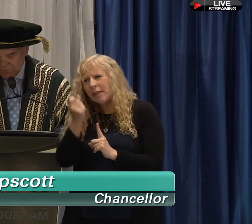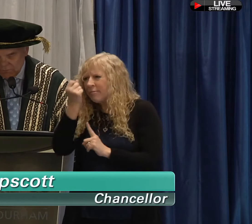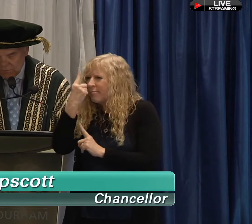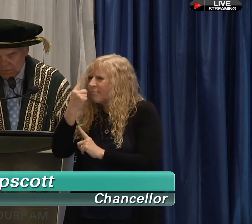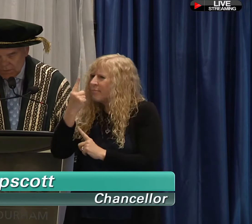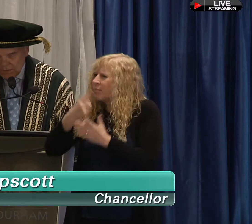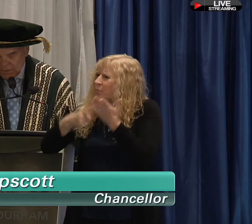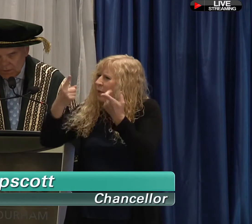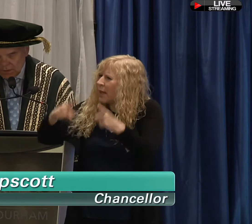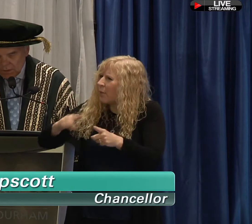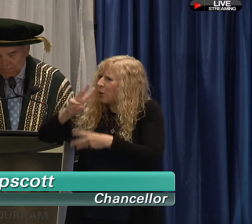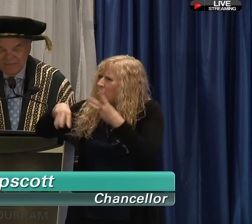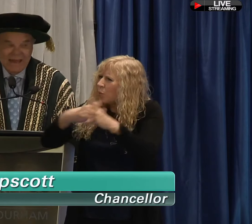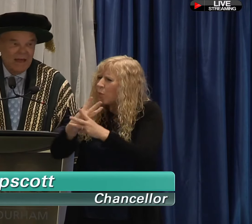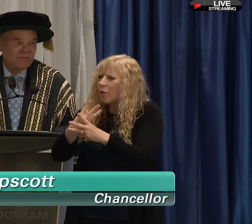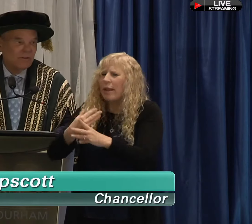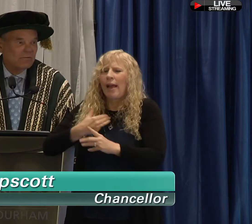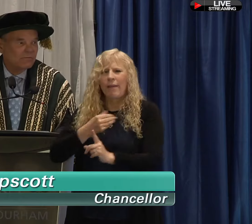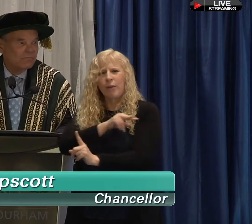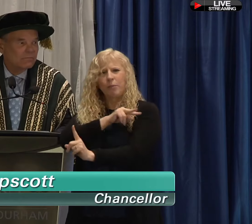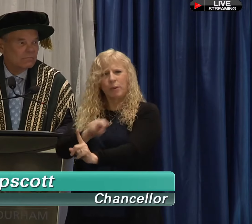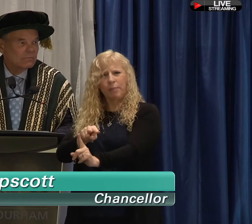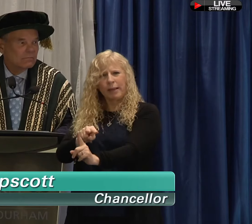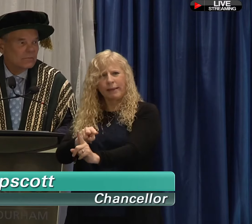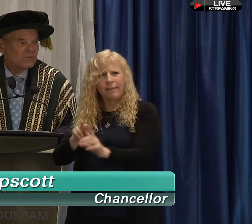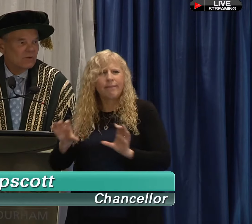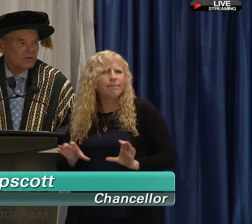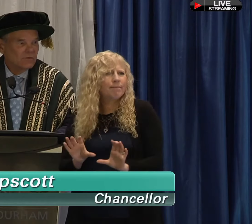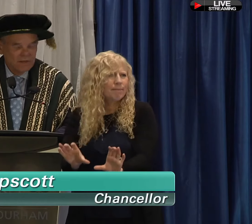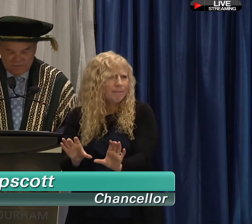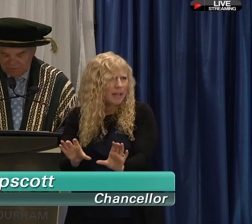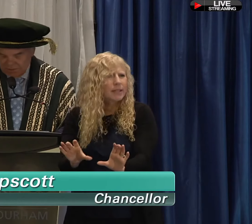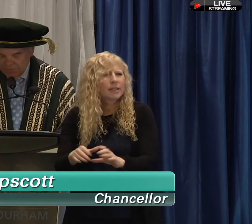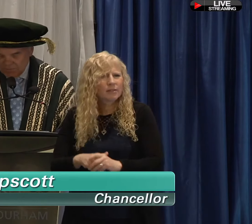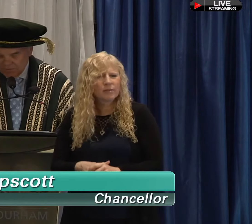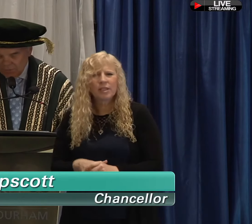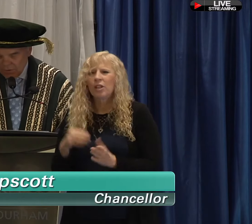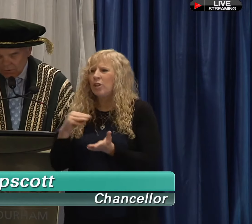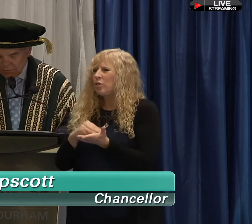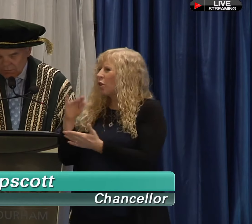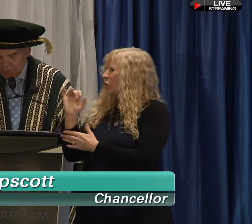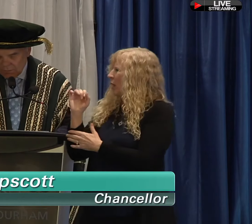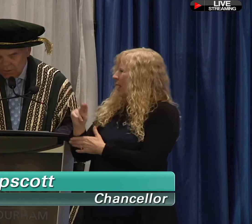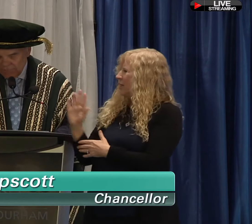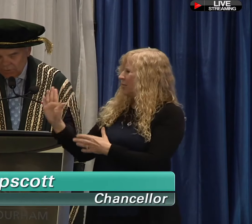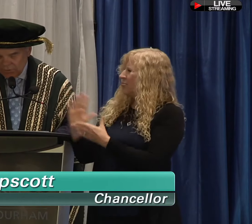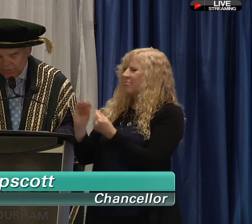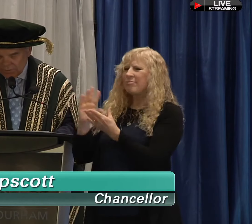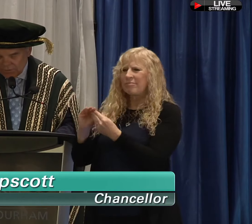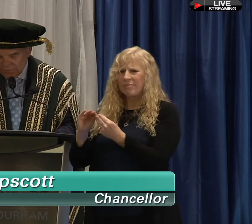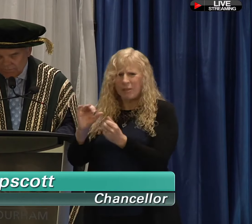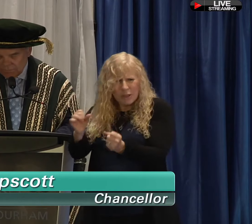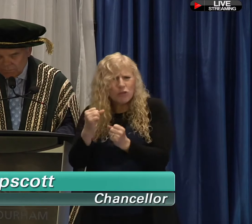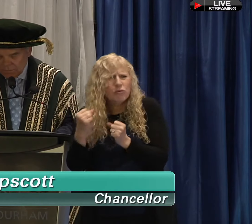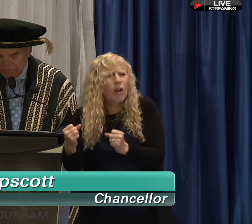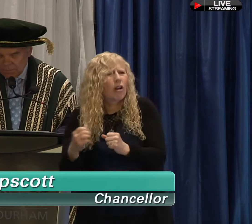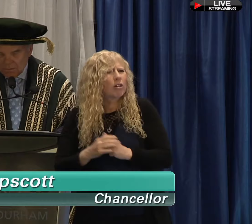view. Be active. As Dr. Eisen said, be strong. Have